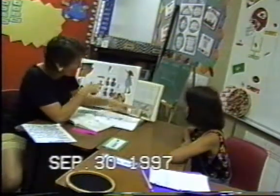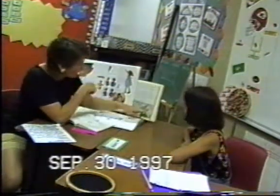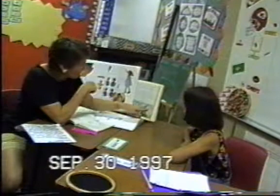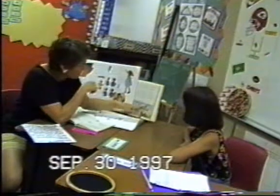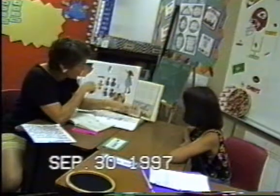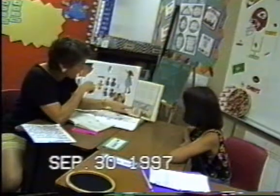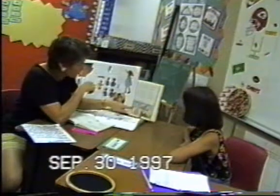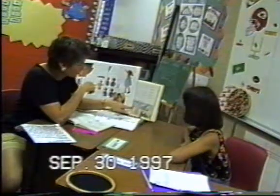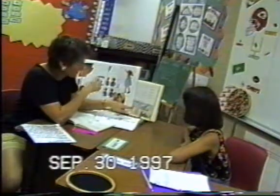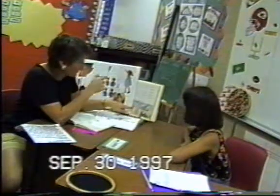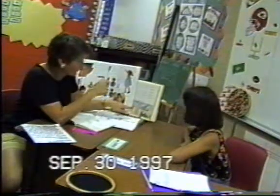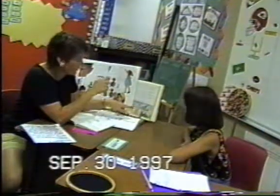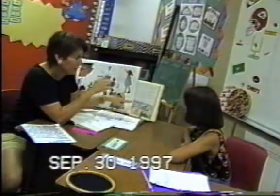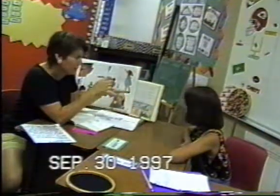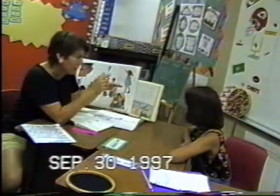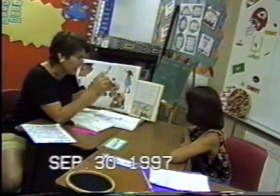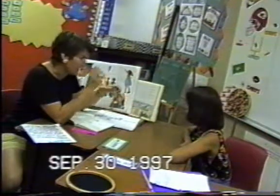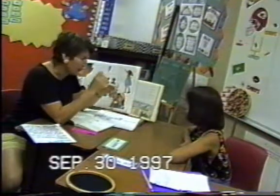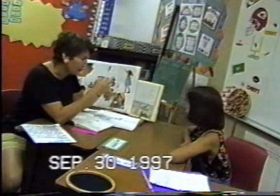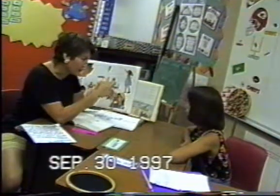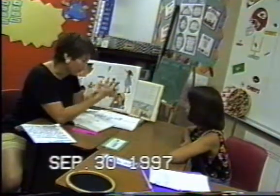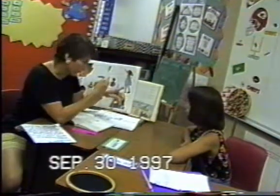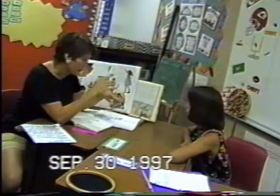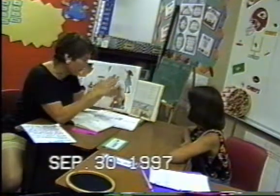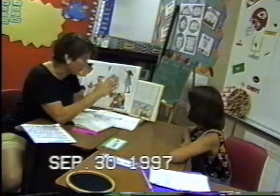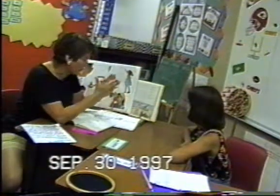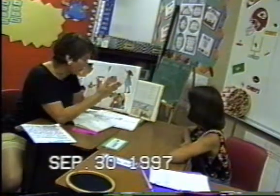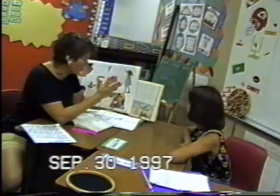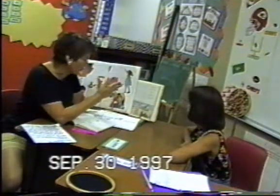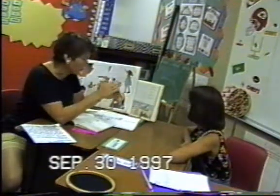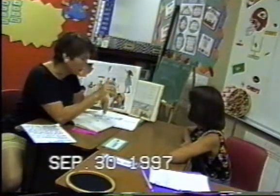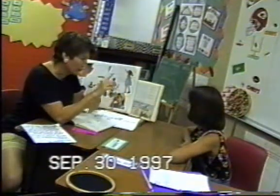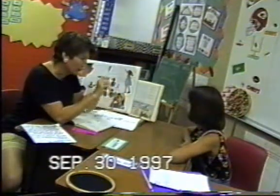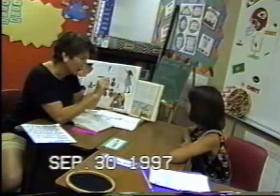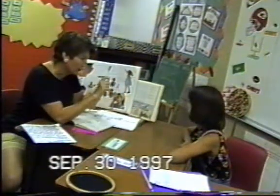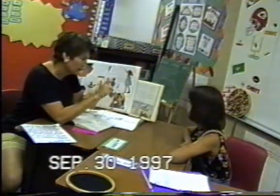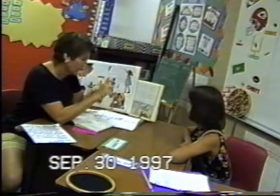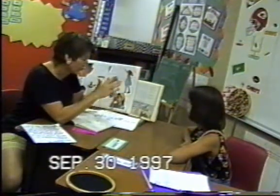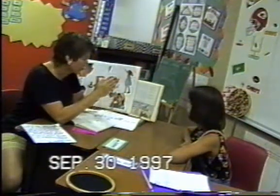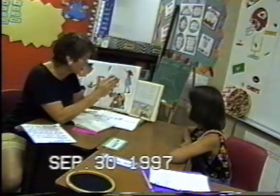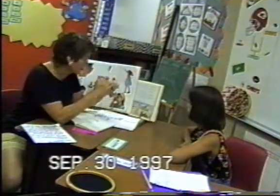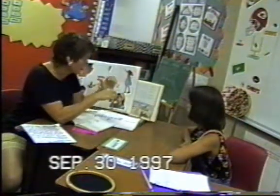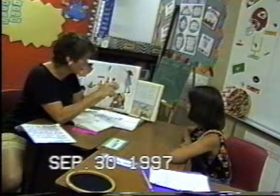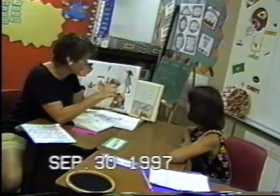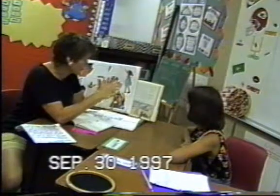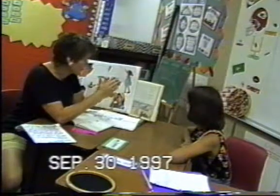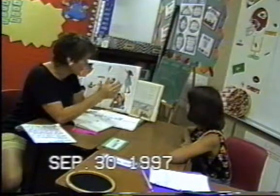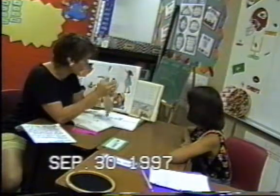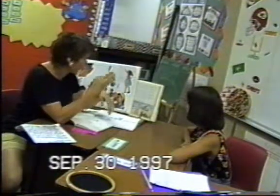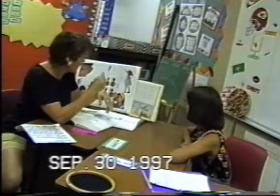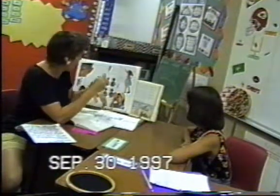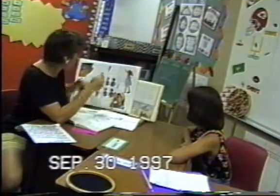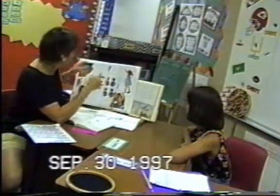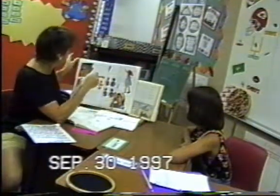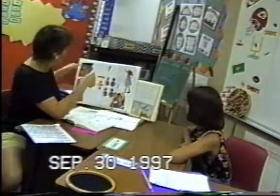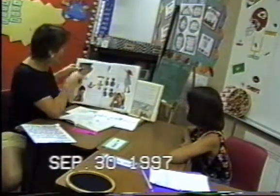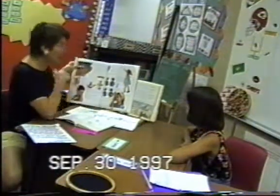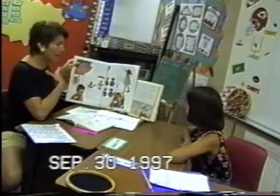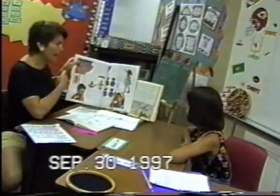So here's a picture of the ear from your book, your textbook, your science book. And I